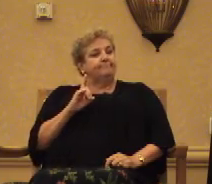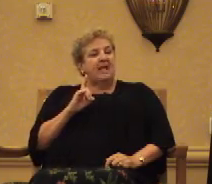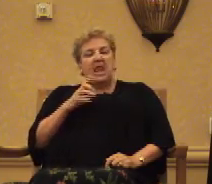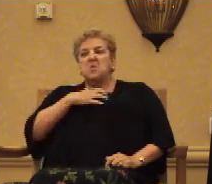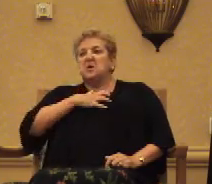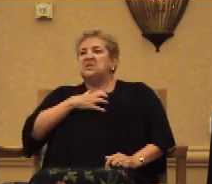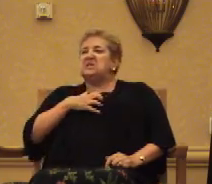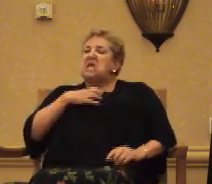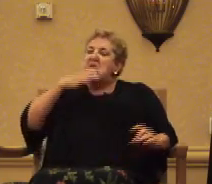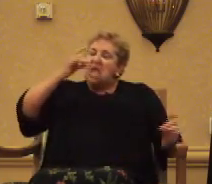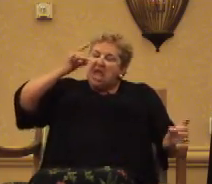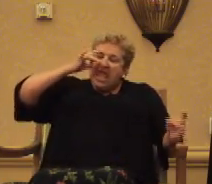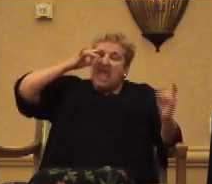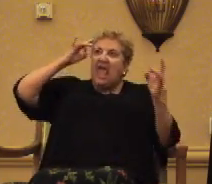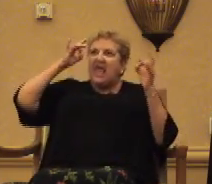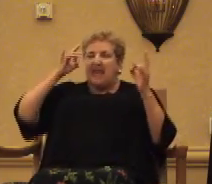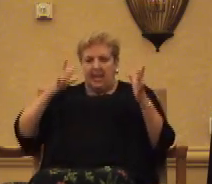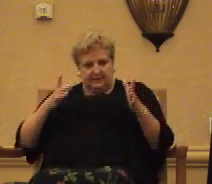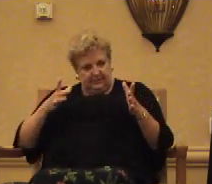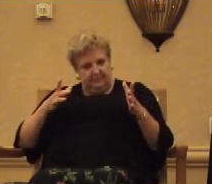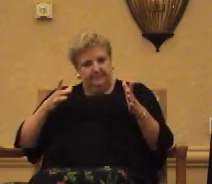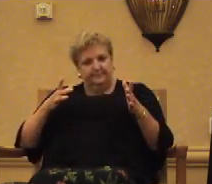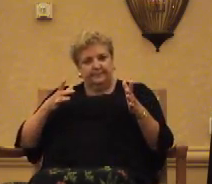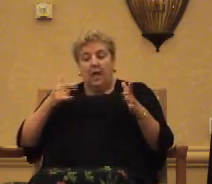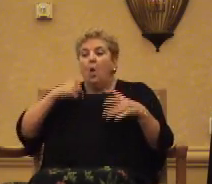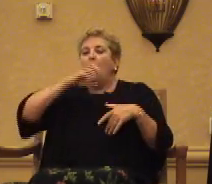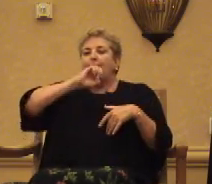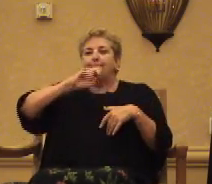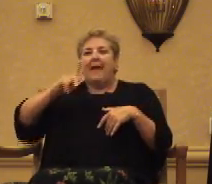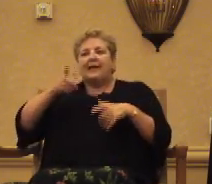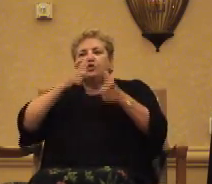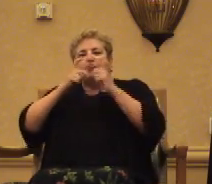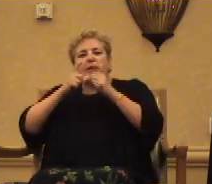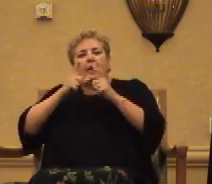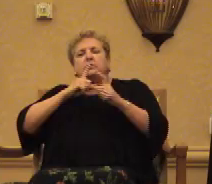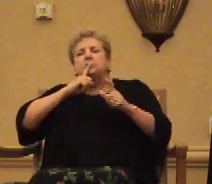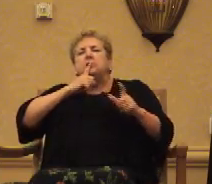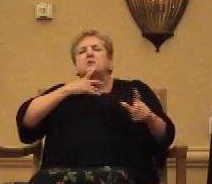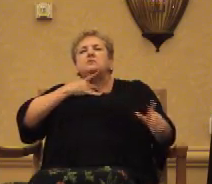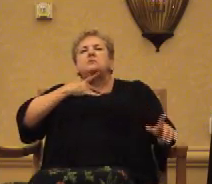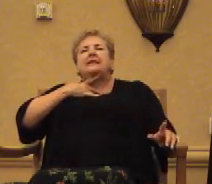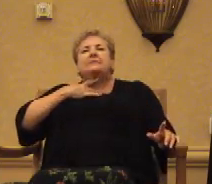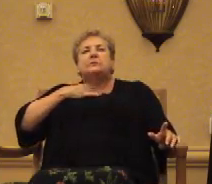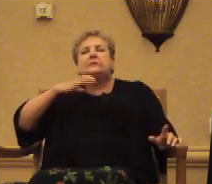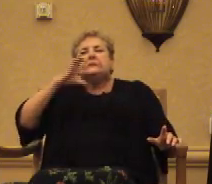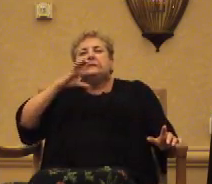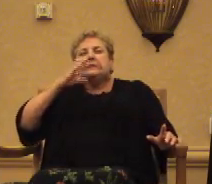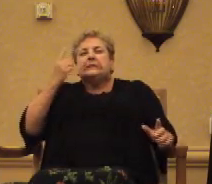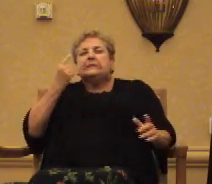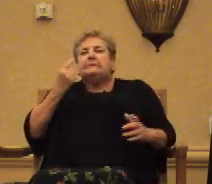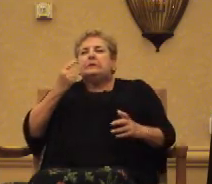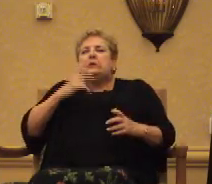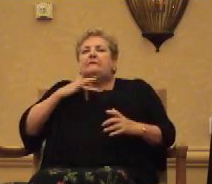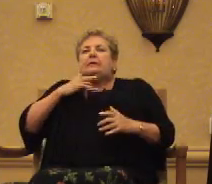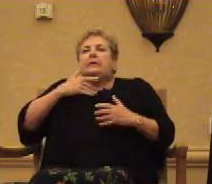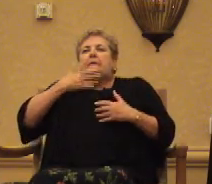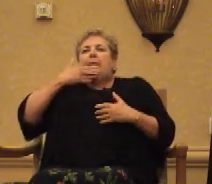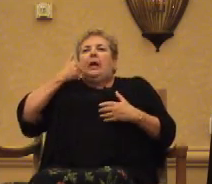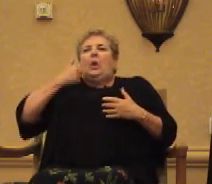was, I went back to drinking so desperately seeking some ease and comfort, some relief, some freedom